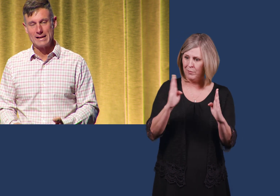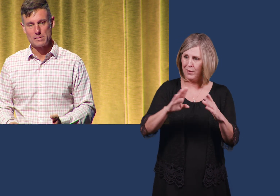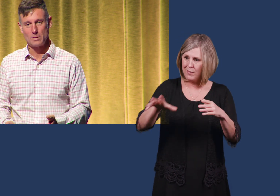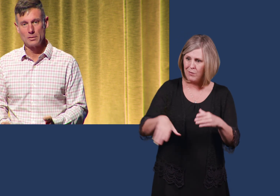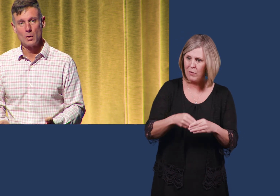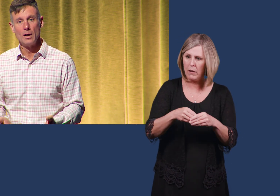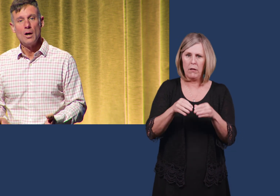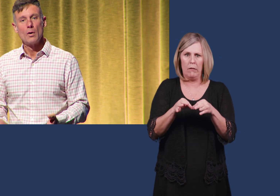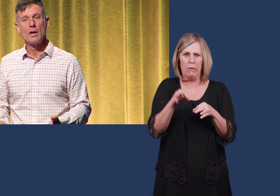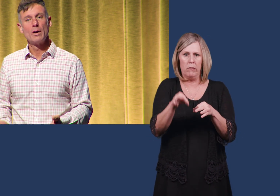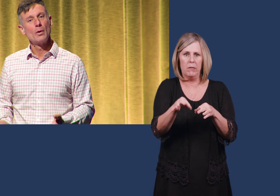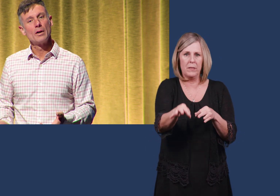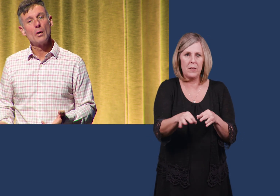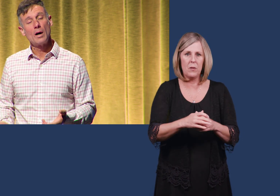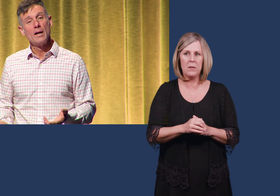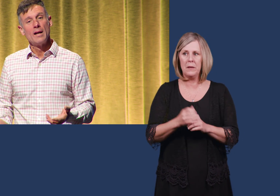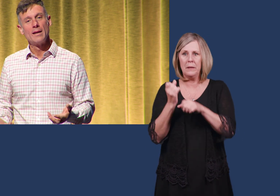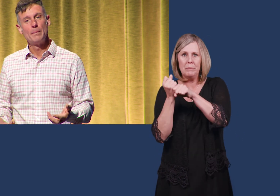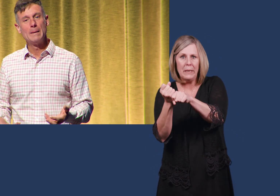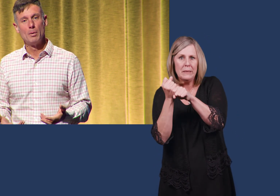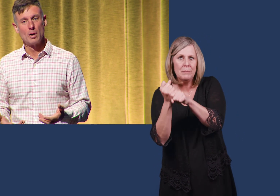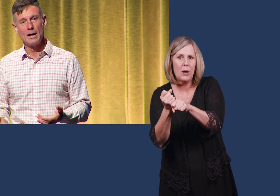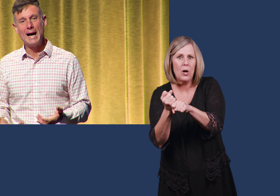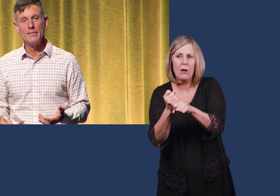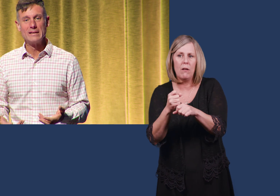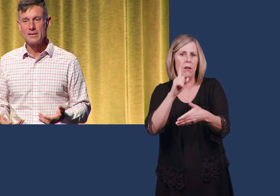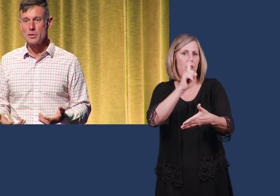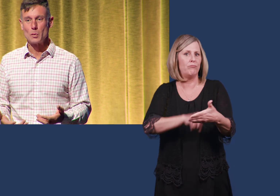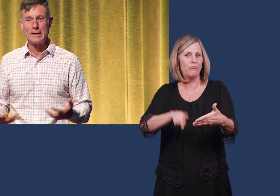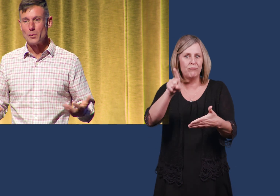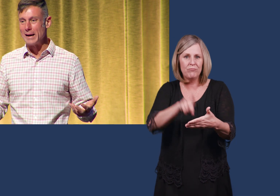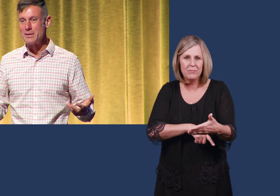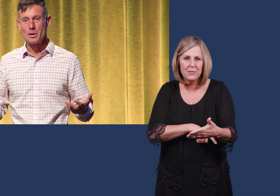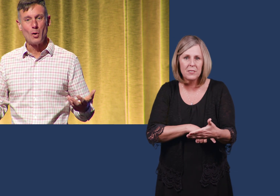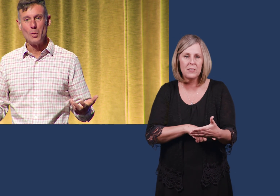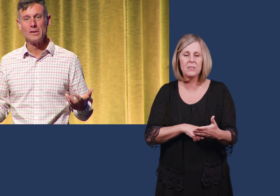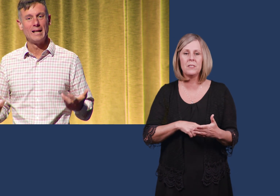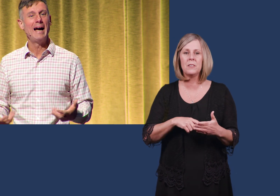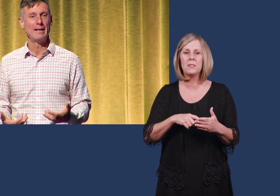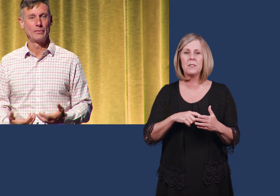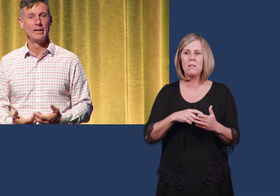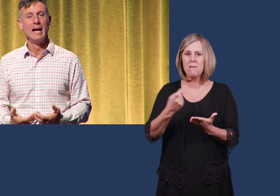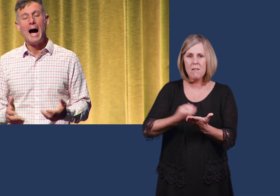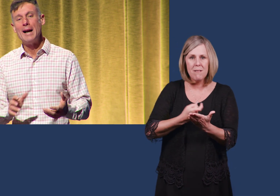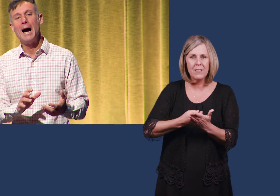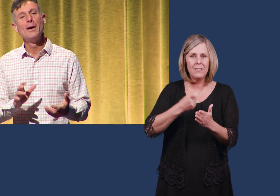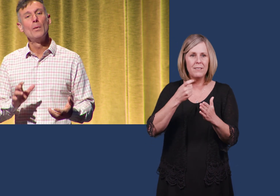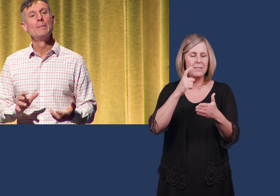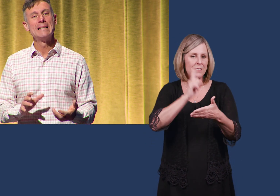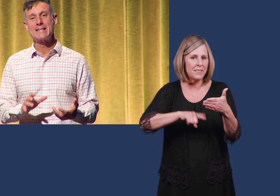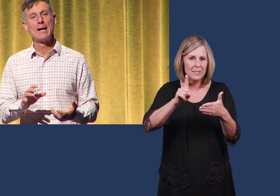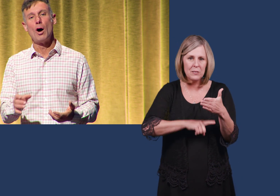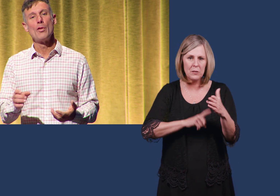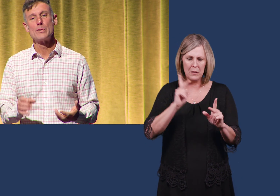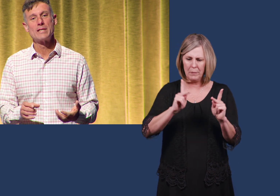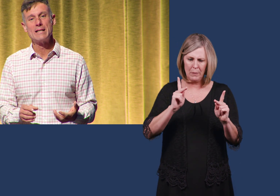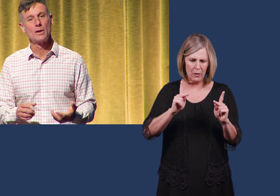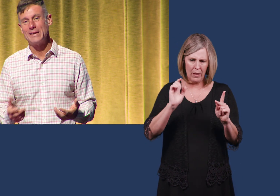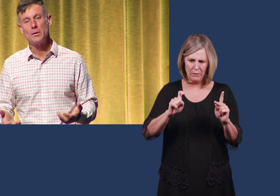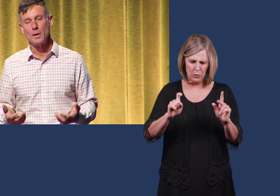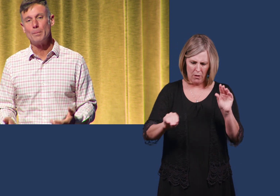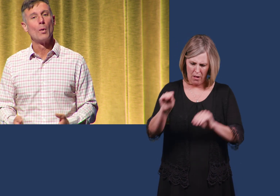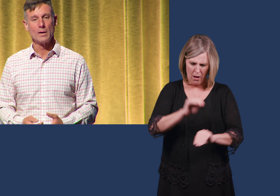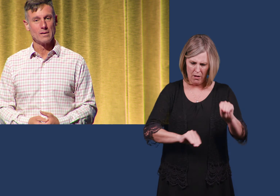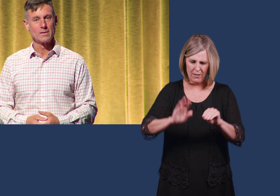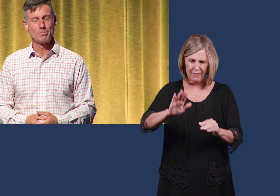were canceled, or that people are having to just rearrange their whole life. And I don't mean to say all those things